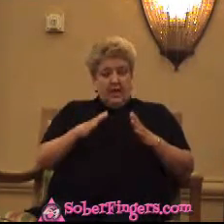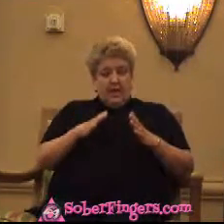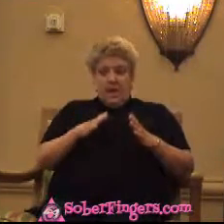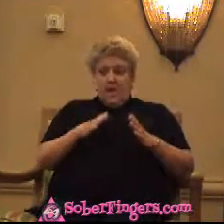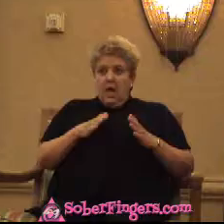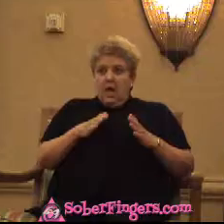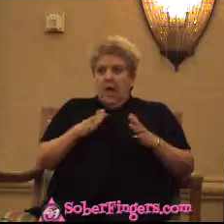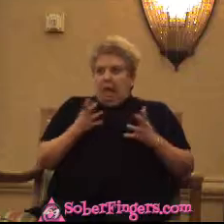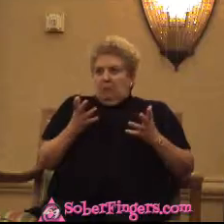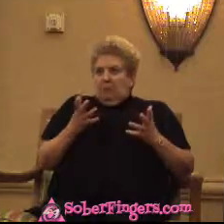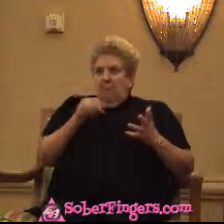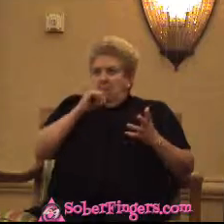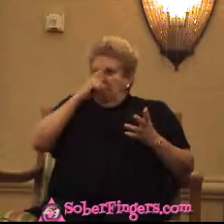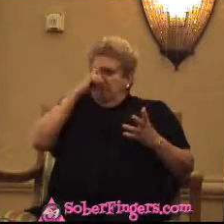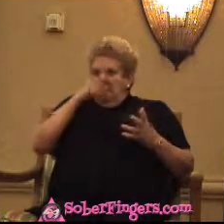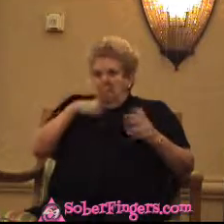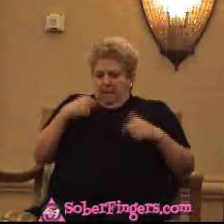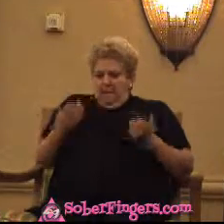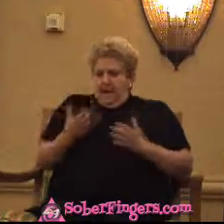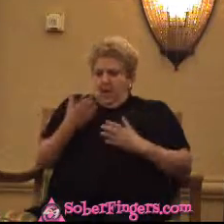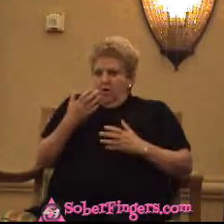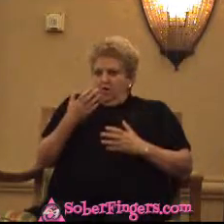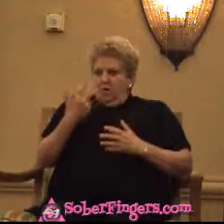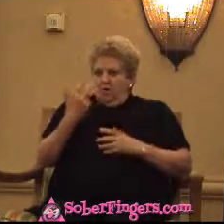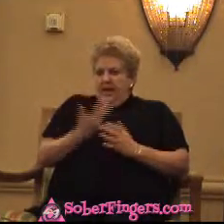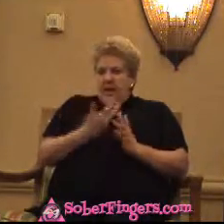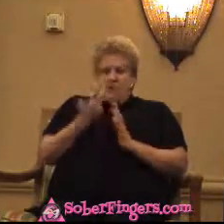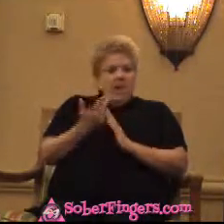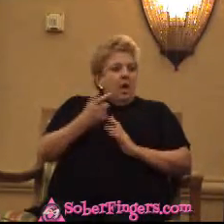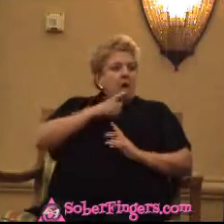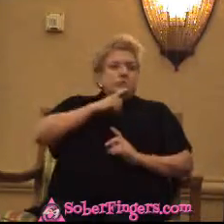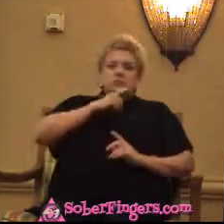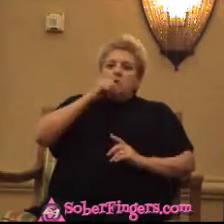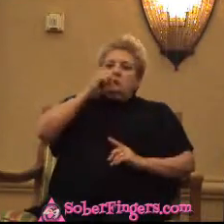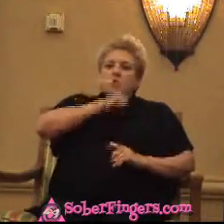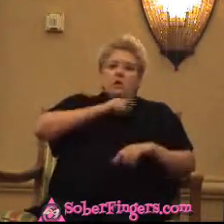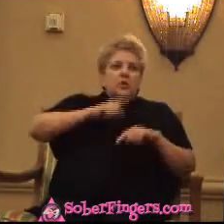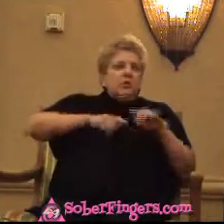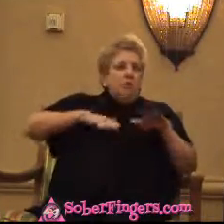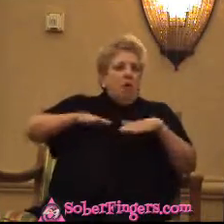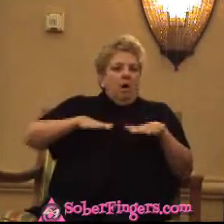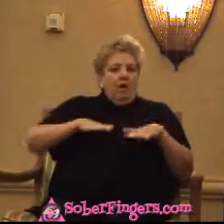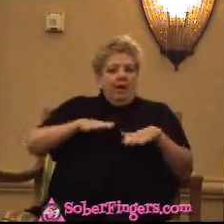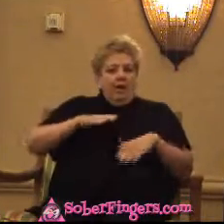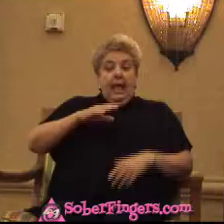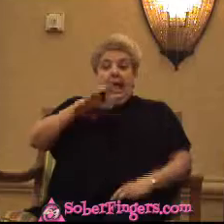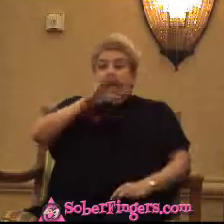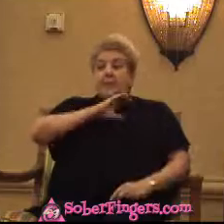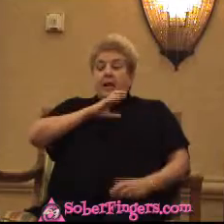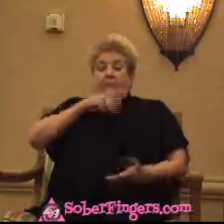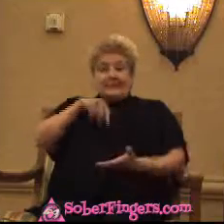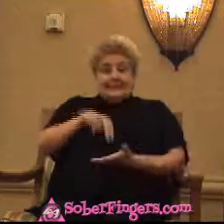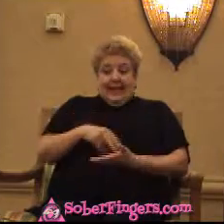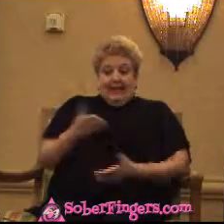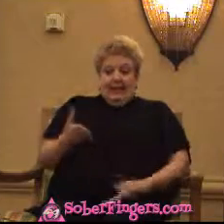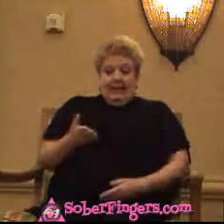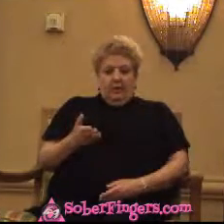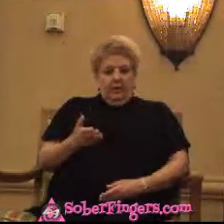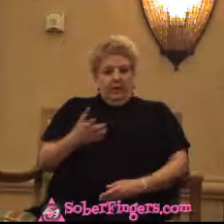one. And now I'm so drunk I can hardly walk. The guy is standing there. Again, this keen alcoholic mind